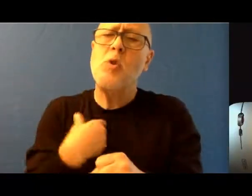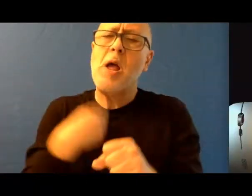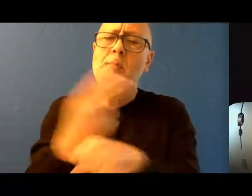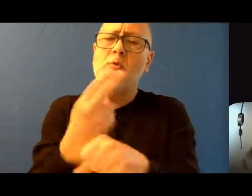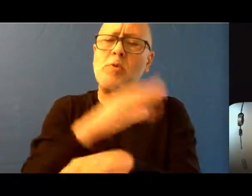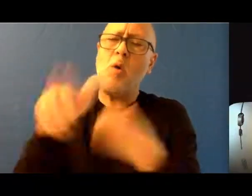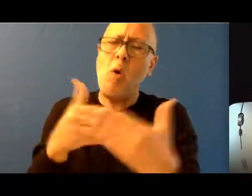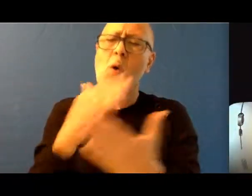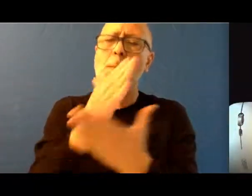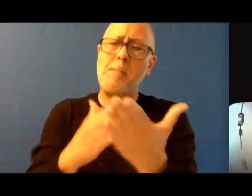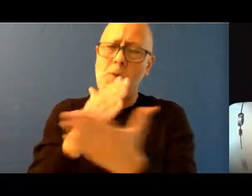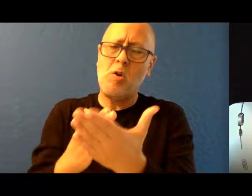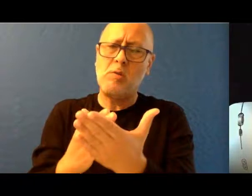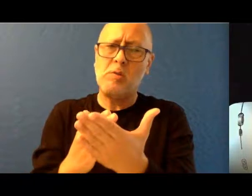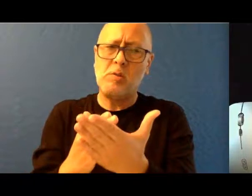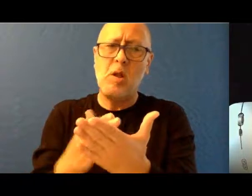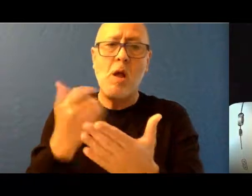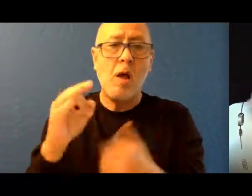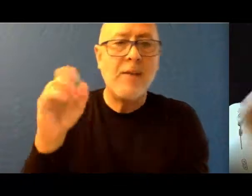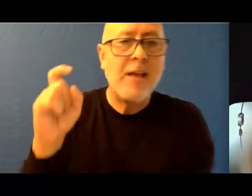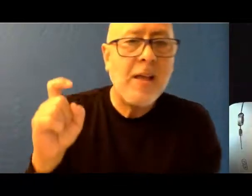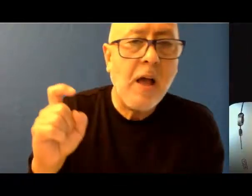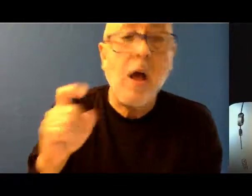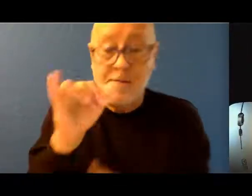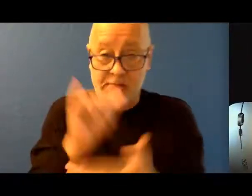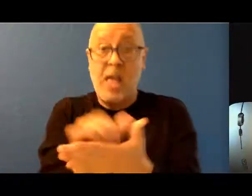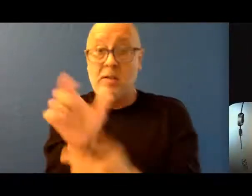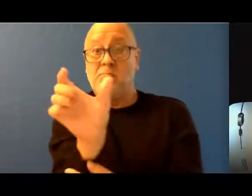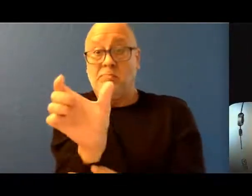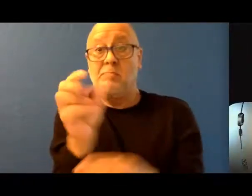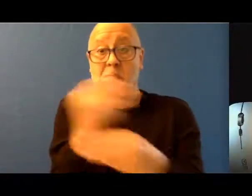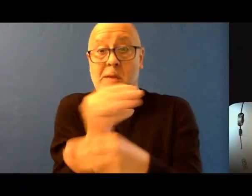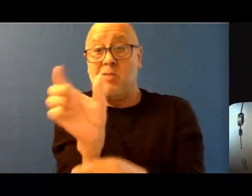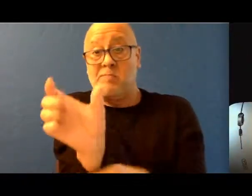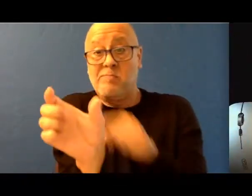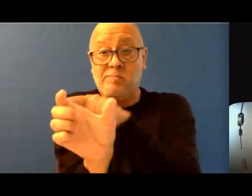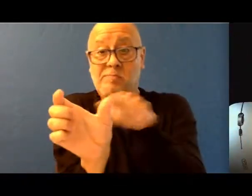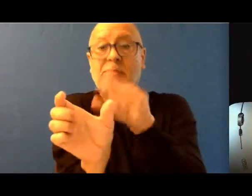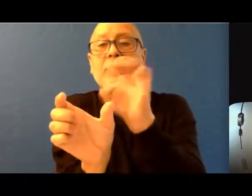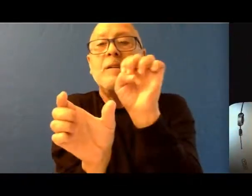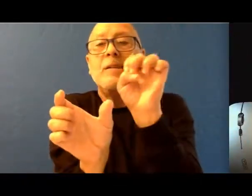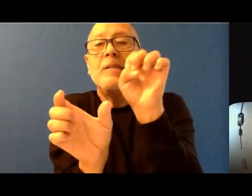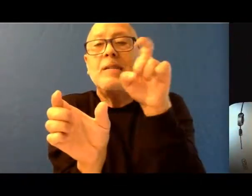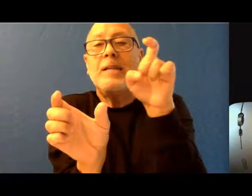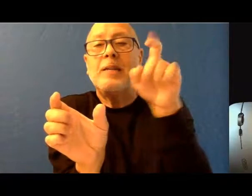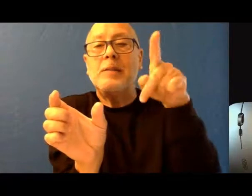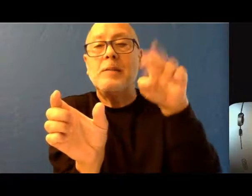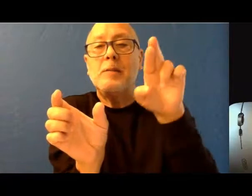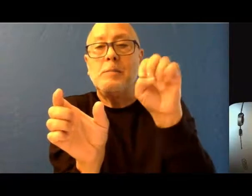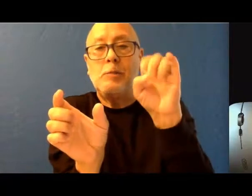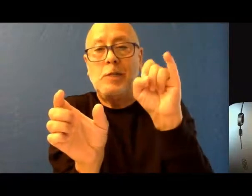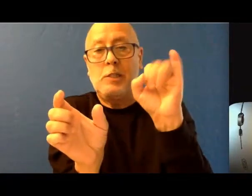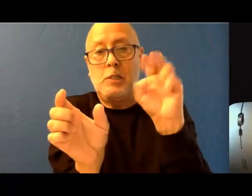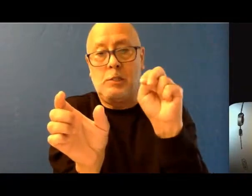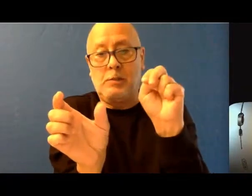all parts of the expression. All parts of the expression. Let's look at the next